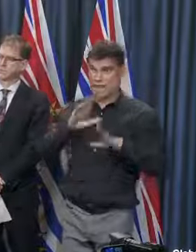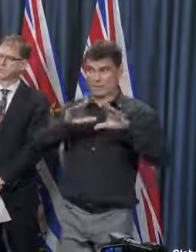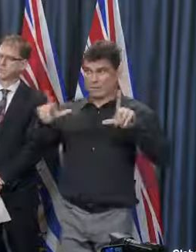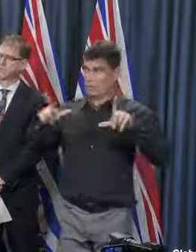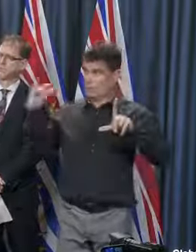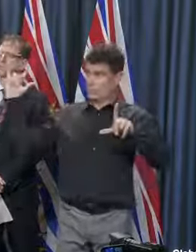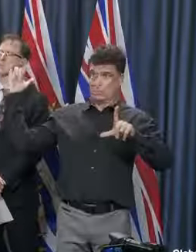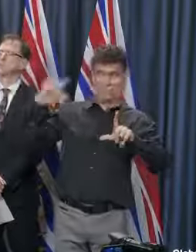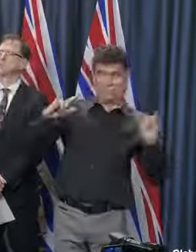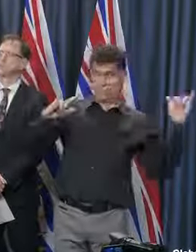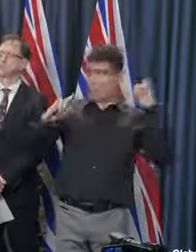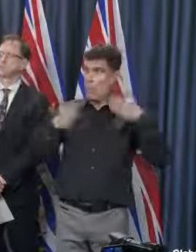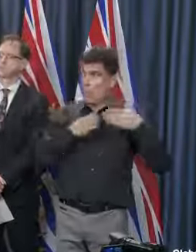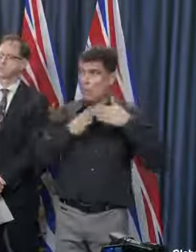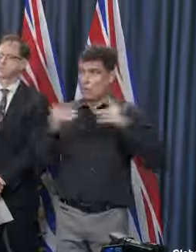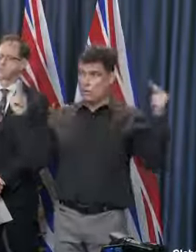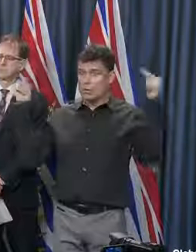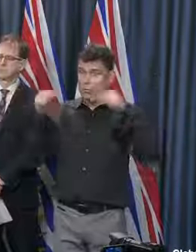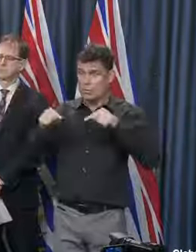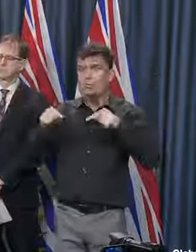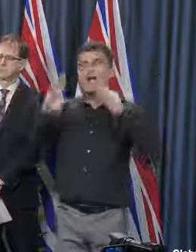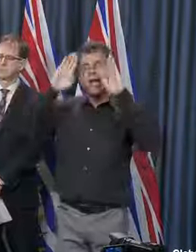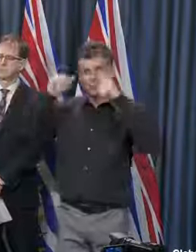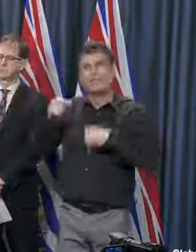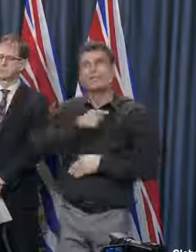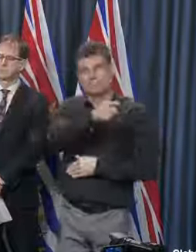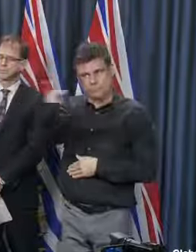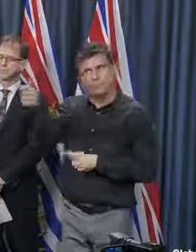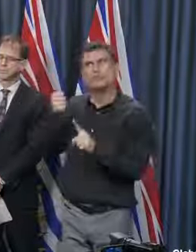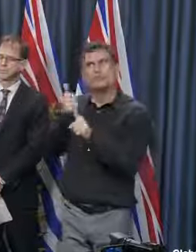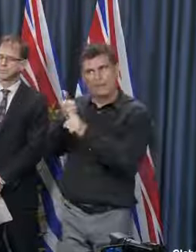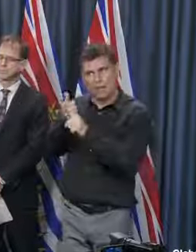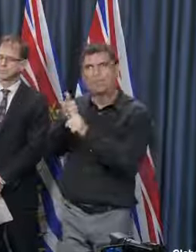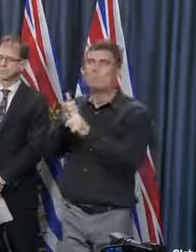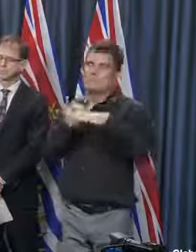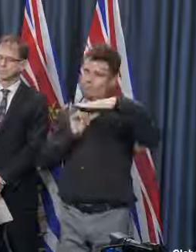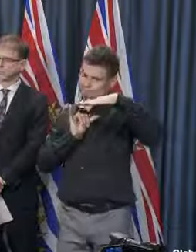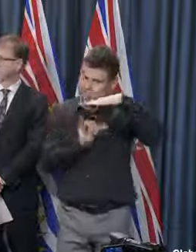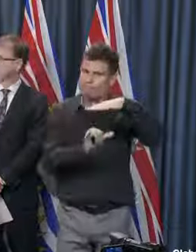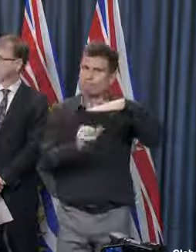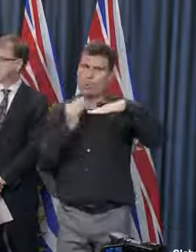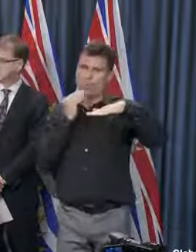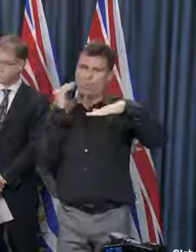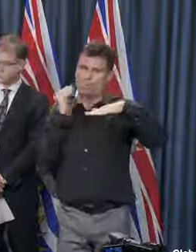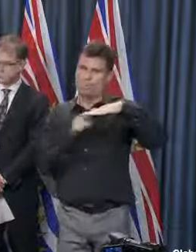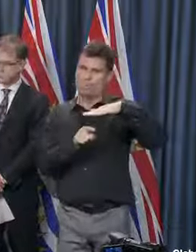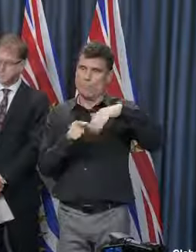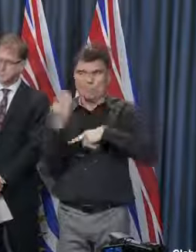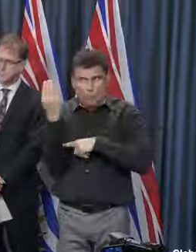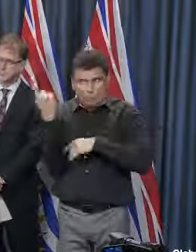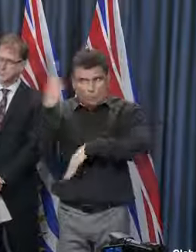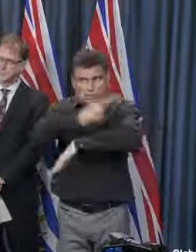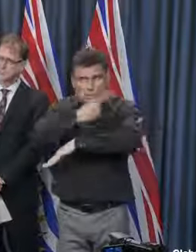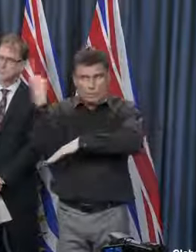expected to be in self-isolation for 14 days from their return. And I know there was challenges over the